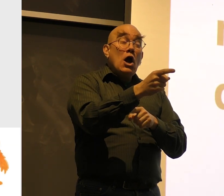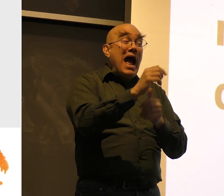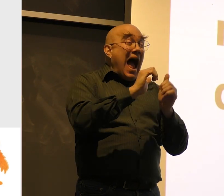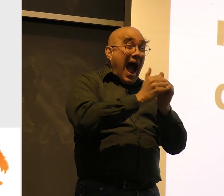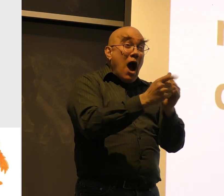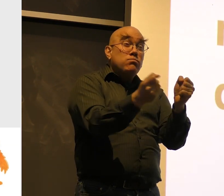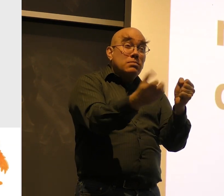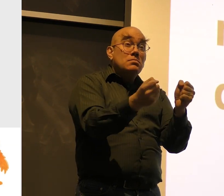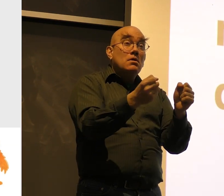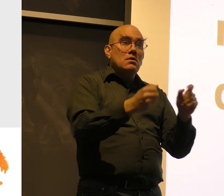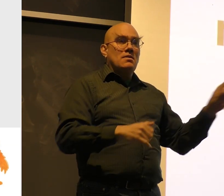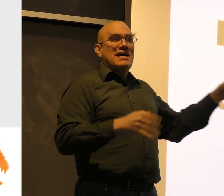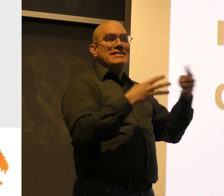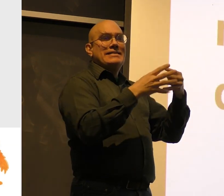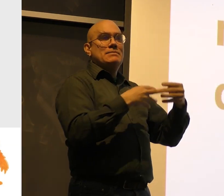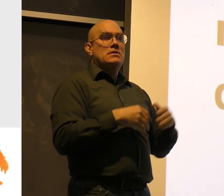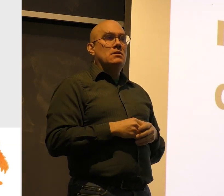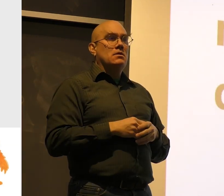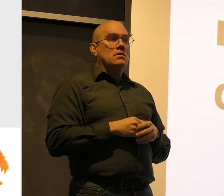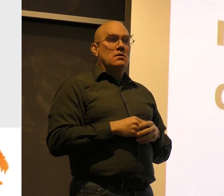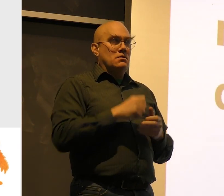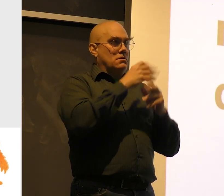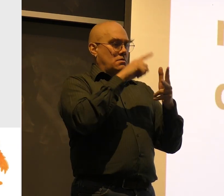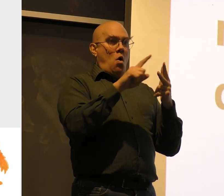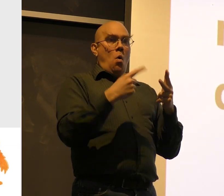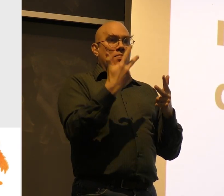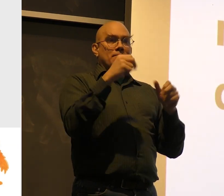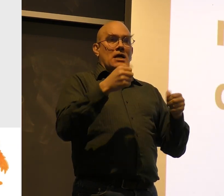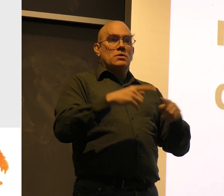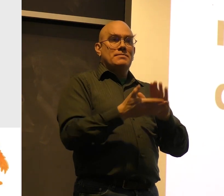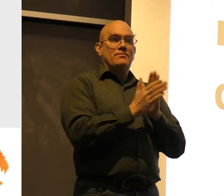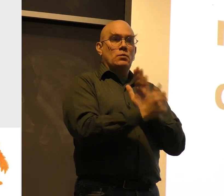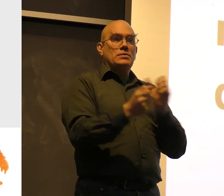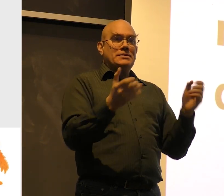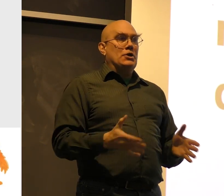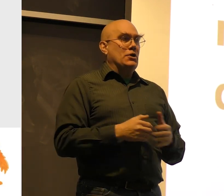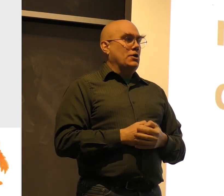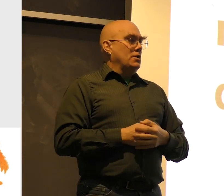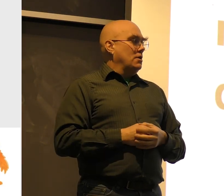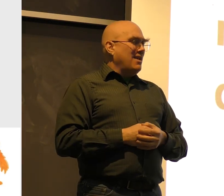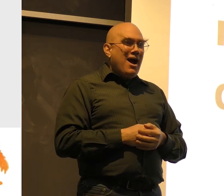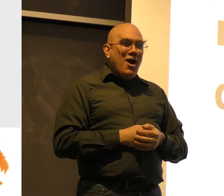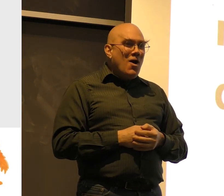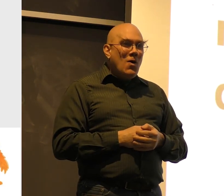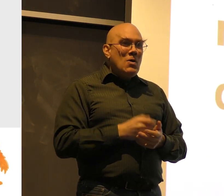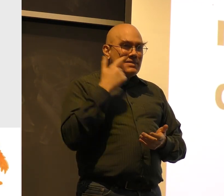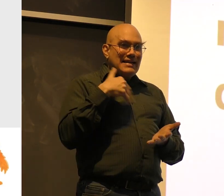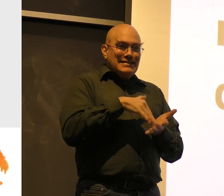that question right there, how do you sign so fluently, that's gatekeeping. That's the idea that there are only 3 ways to be a fluent signer. No,